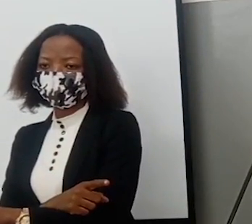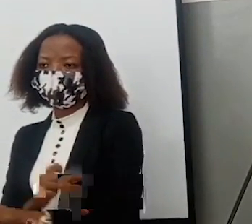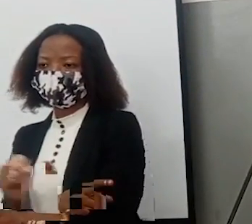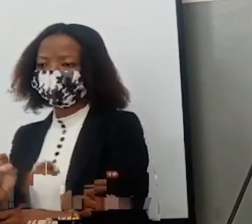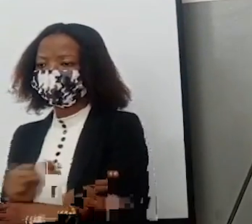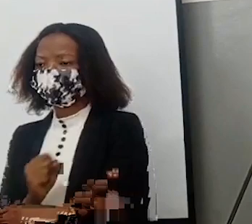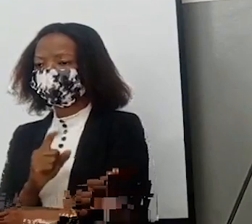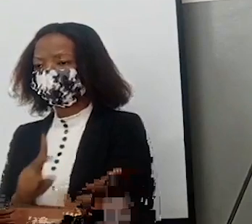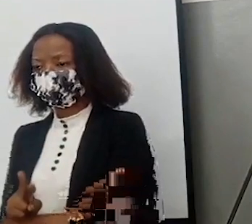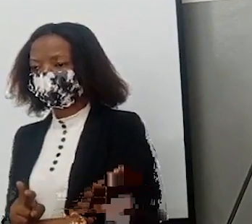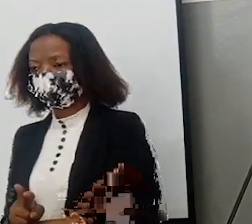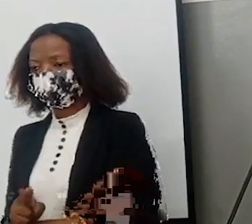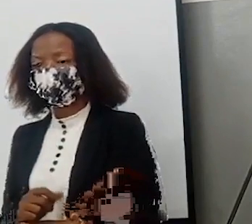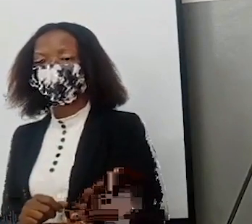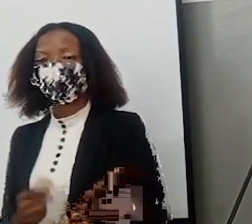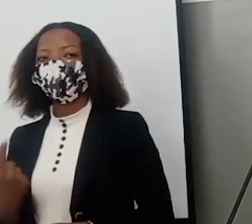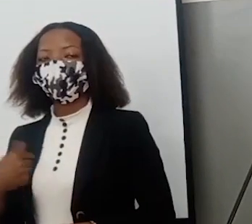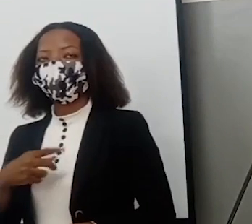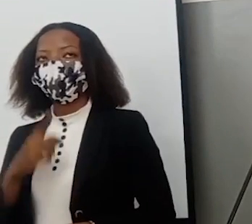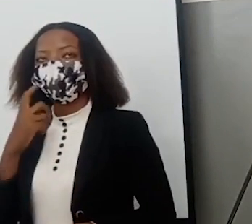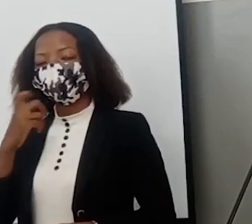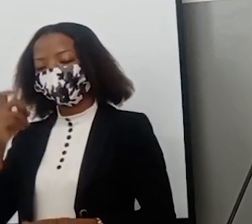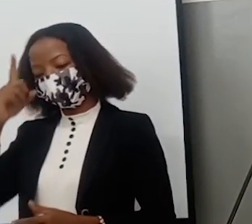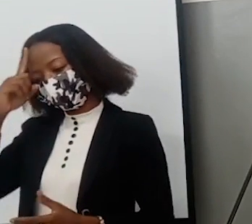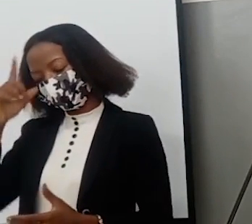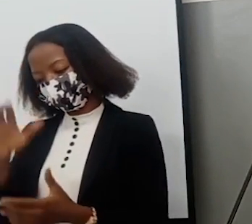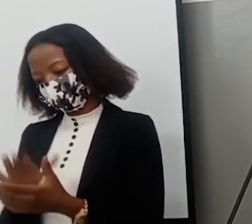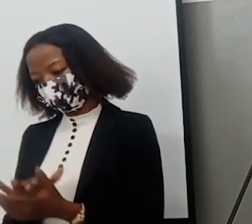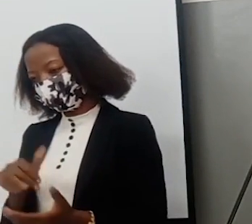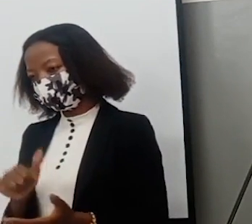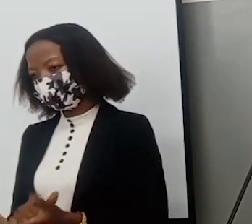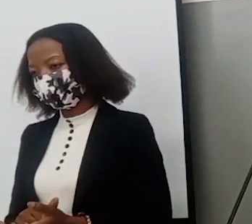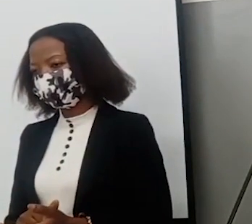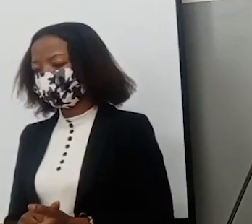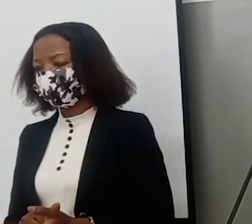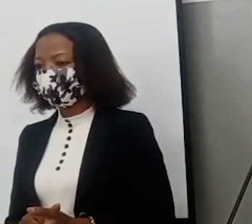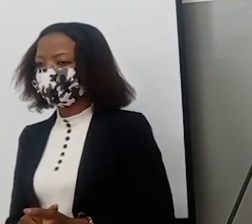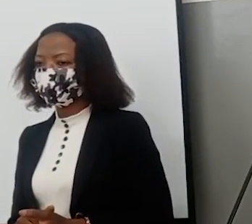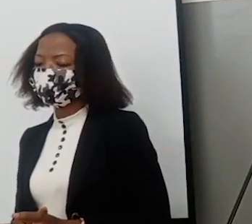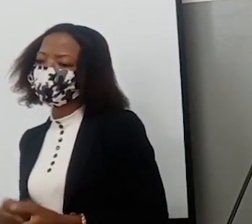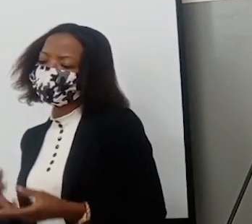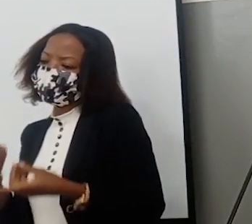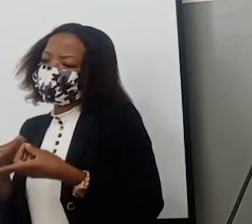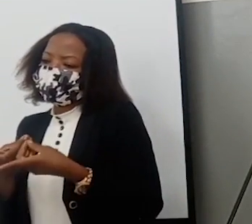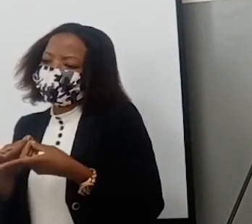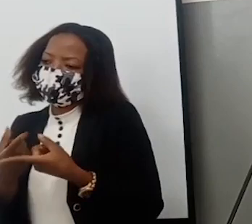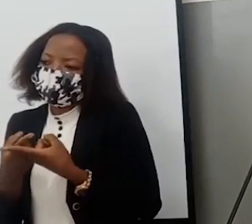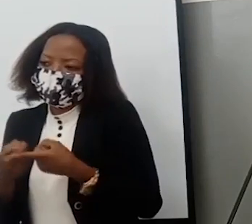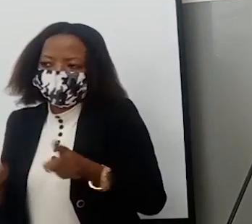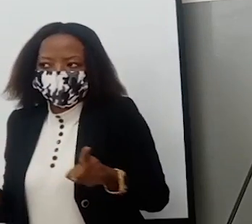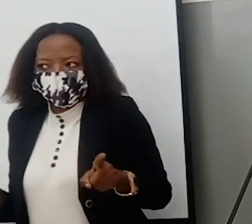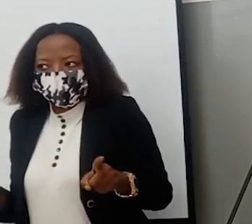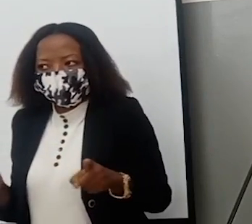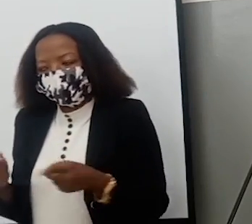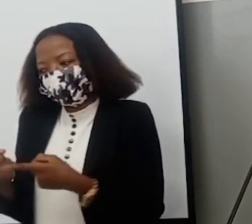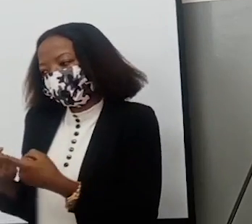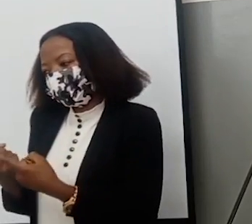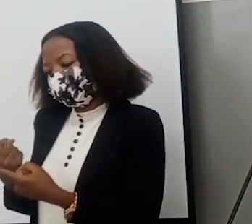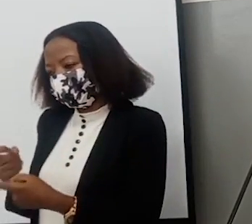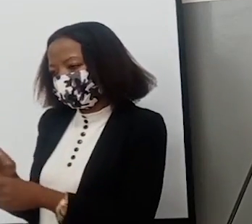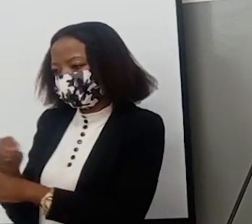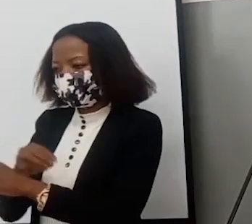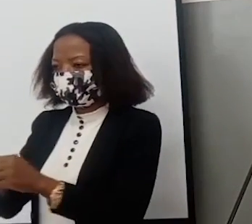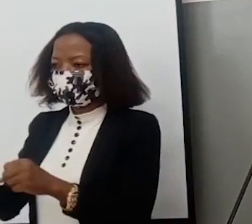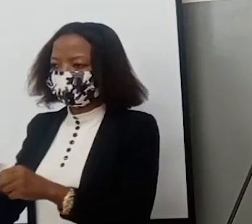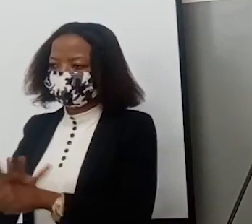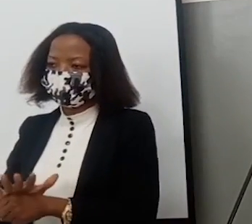we, much as we believe that there is no fundamental difference between the COVID-19 situation